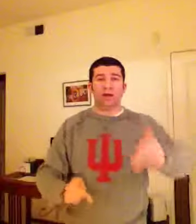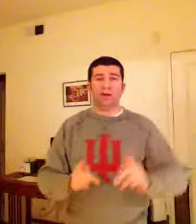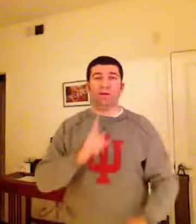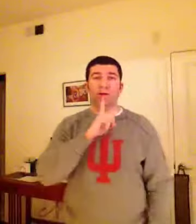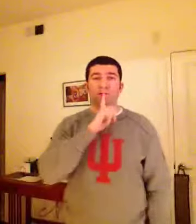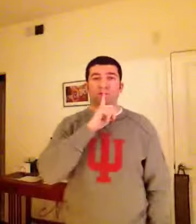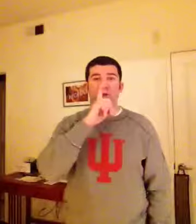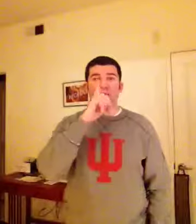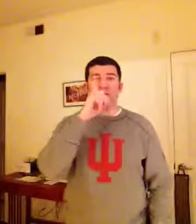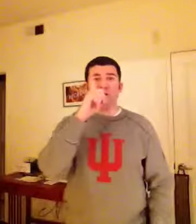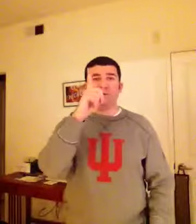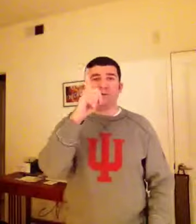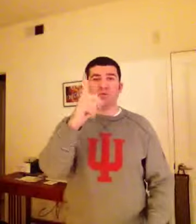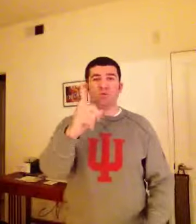Yisrael Ve'imru